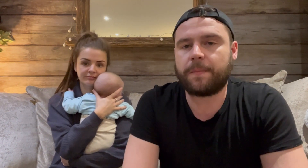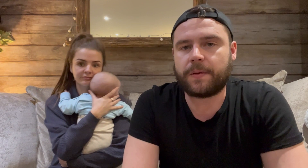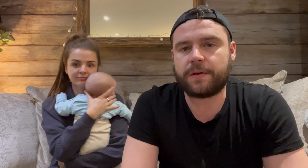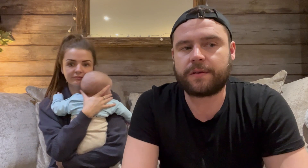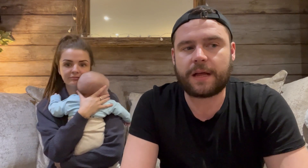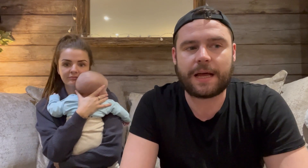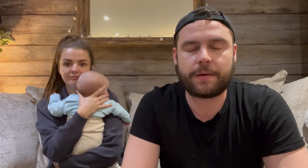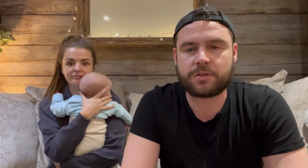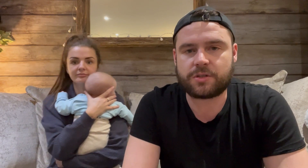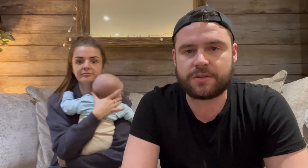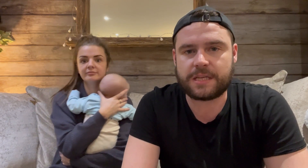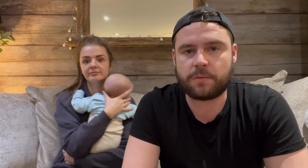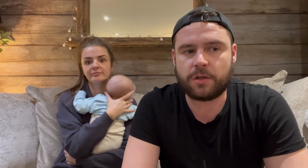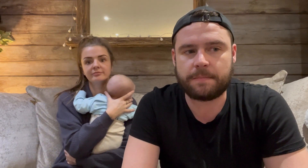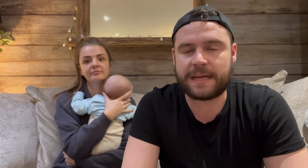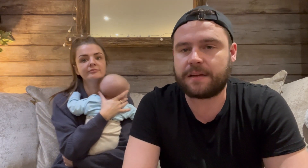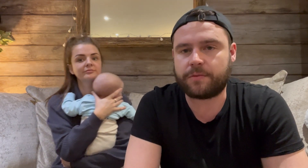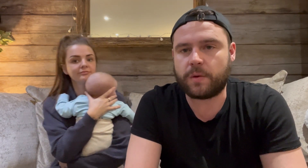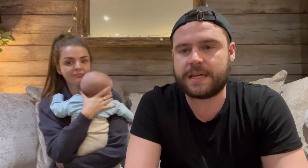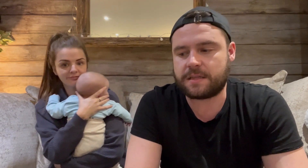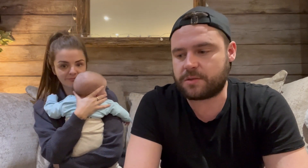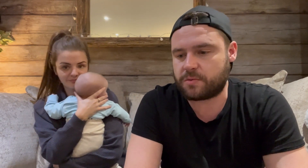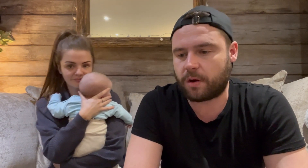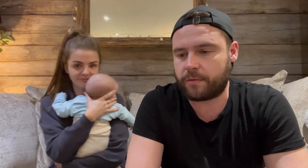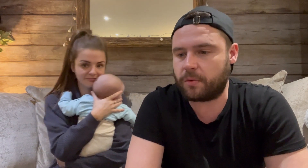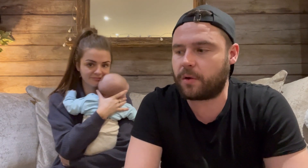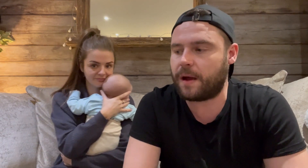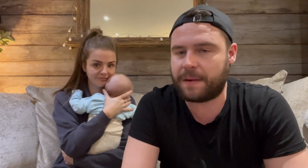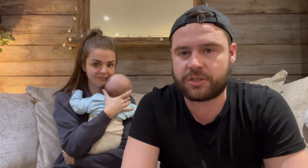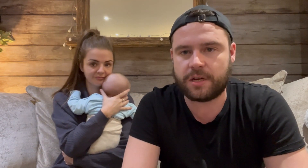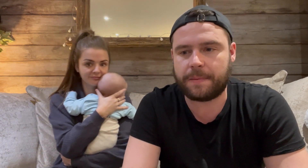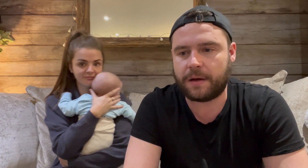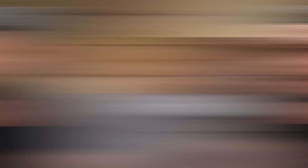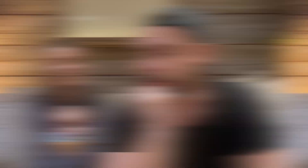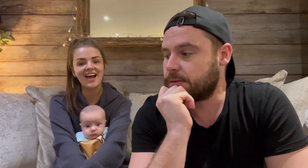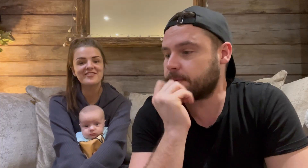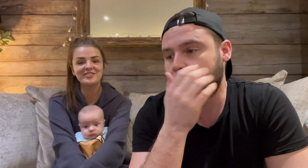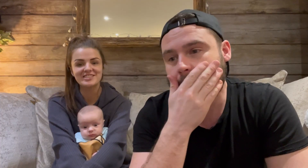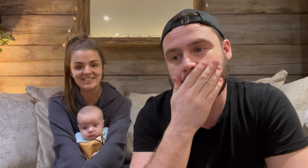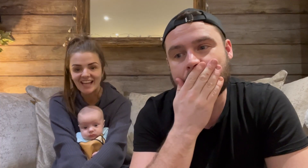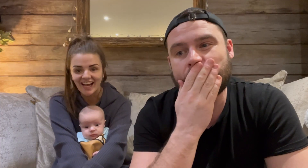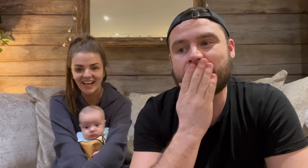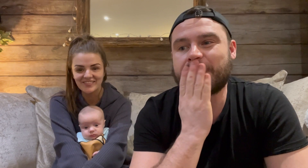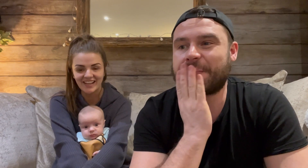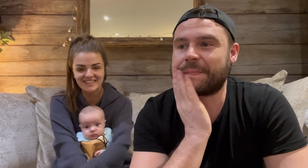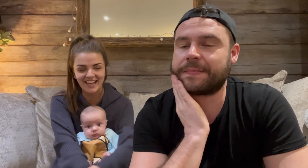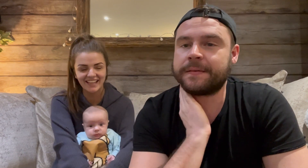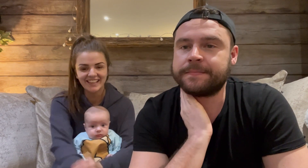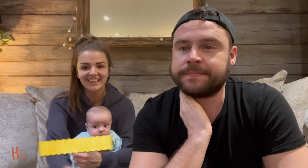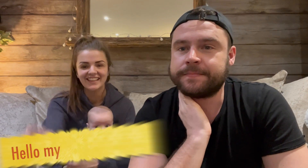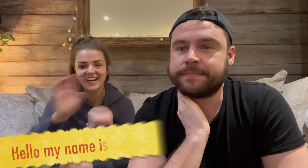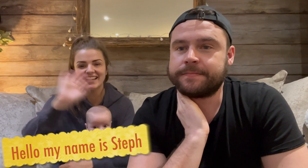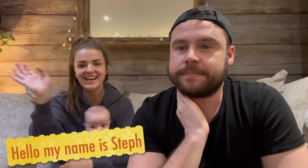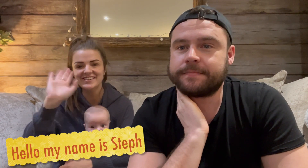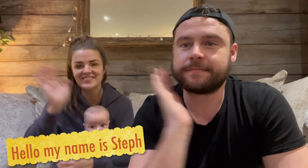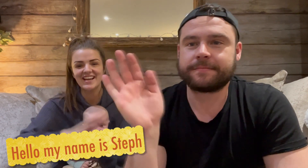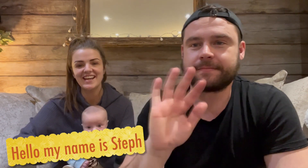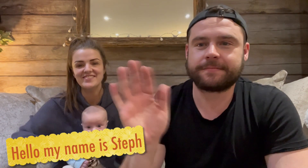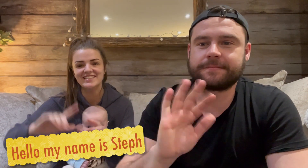and allow him to sort of see the world in many different ways, and this was one of them we were quite passionate about. And I think we should start by saying, hello, my name is